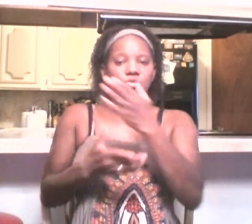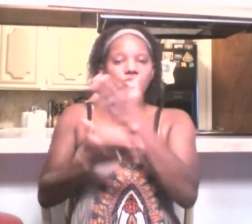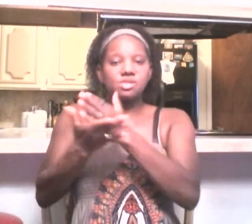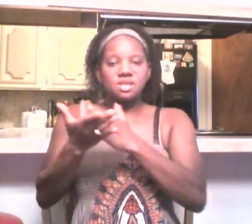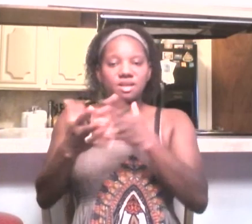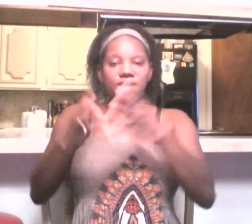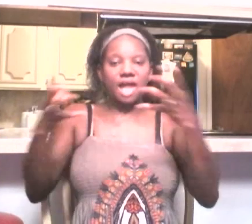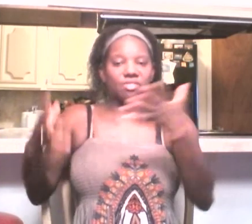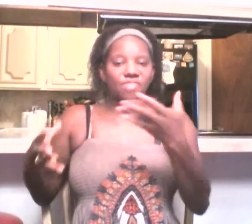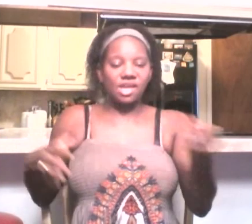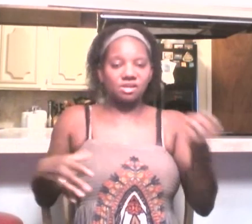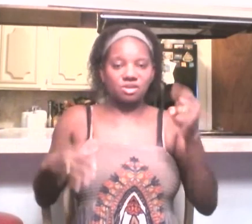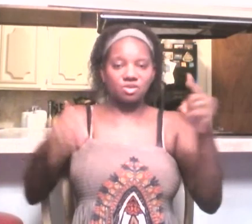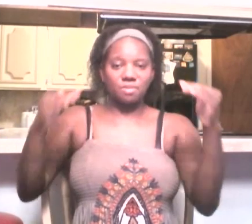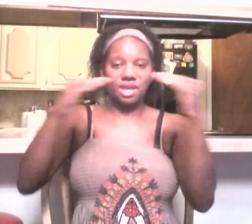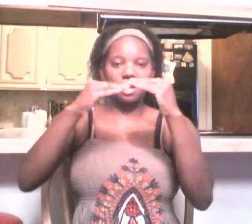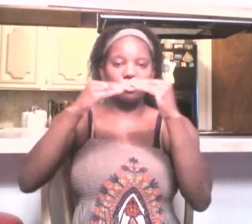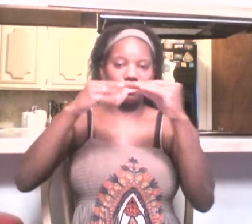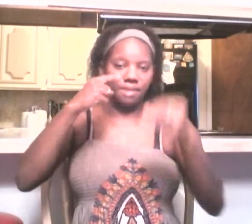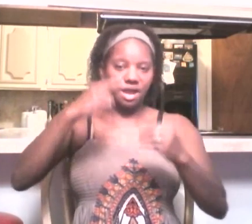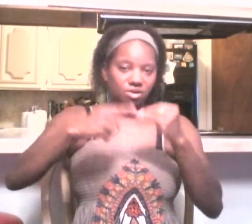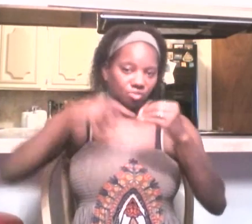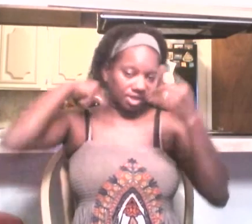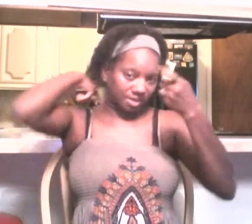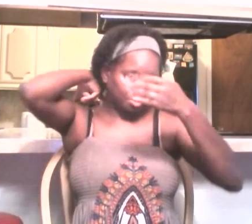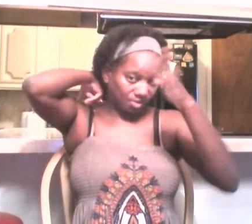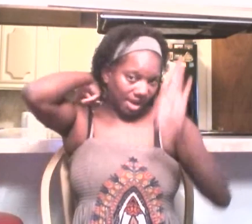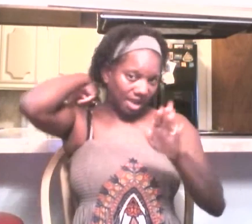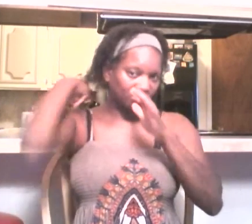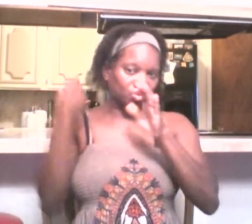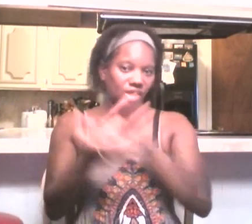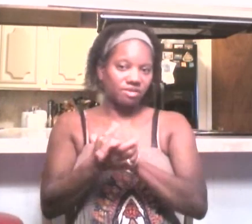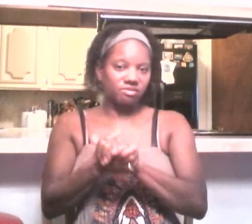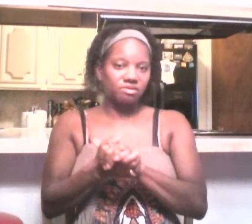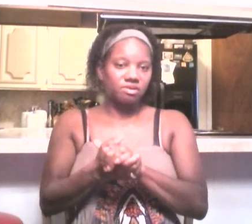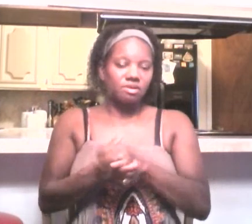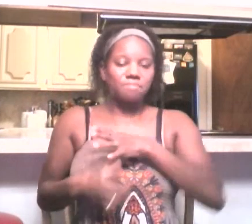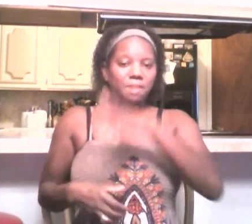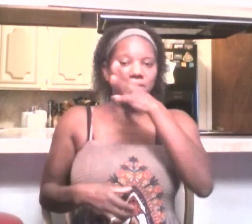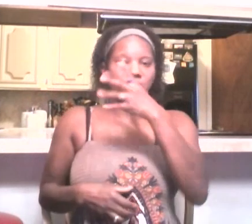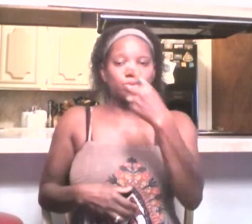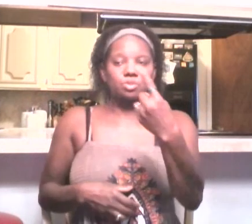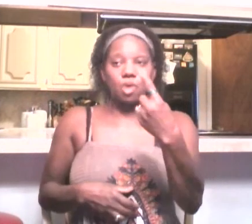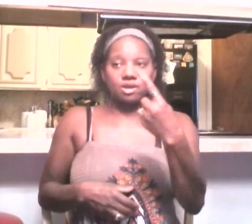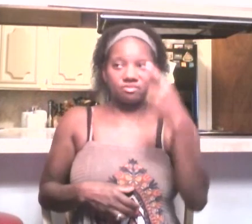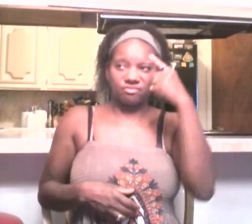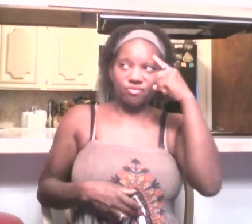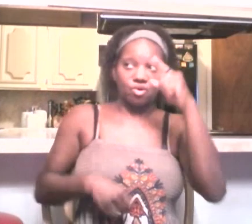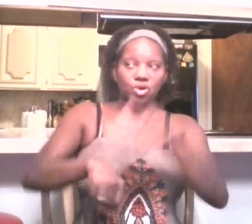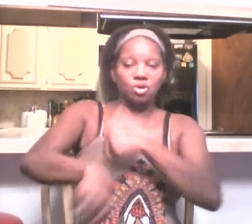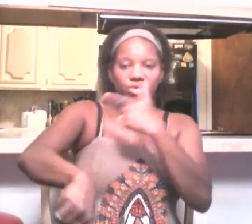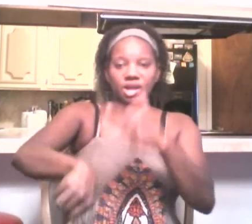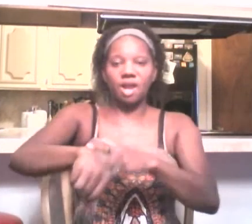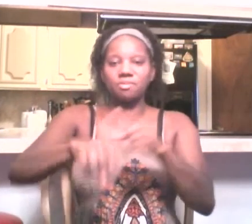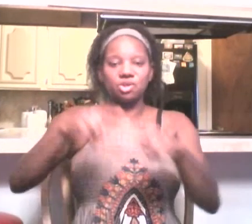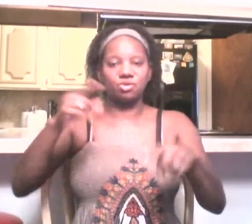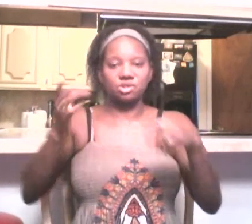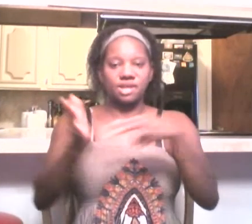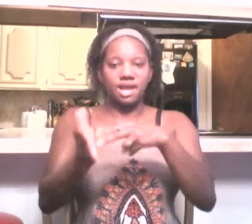There's a lot of things you can be equal about when it comes to a housewife. My mother was one for a long time. She couldn't stand